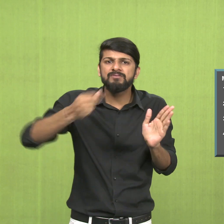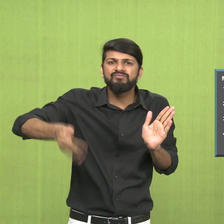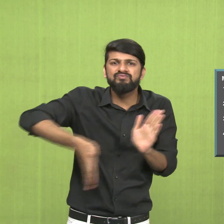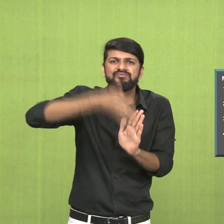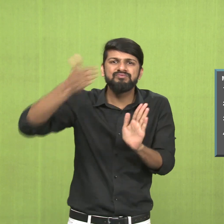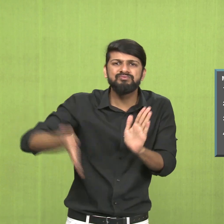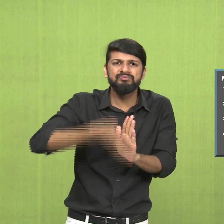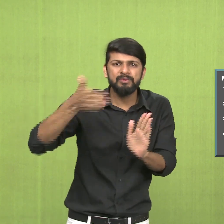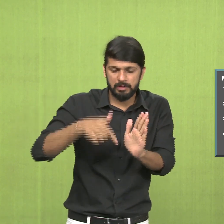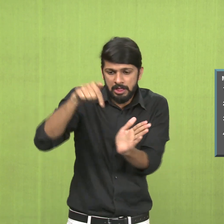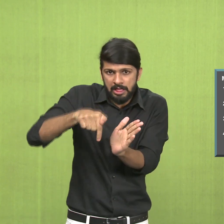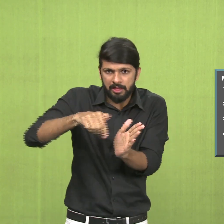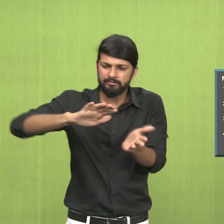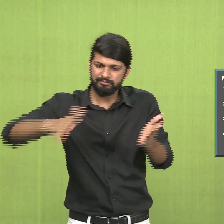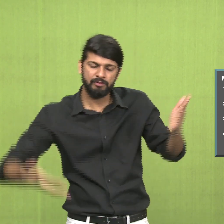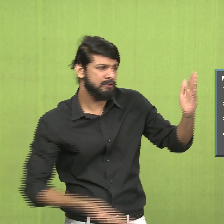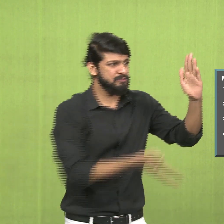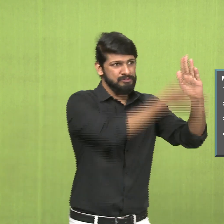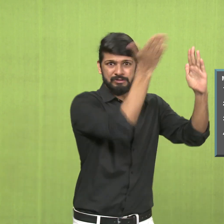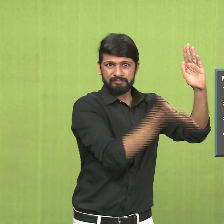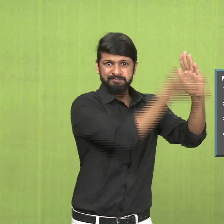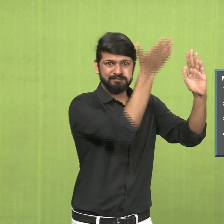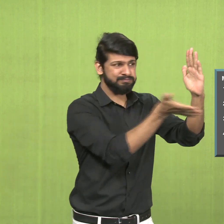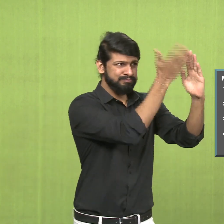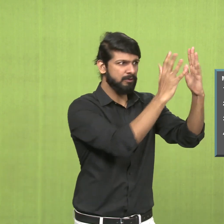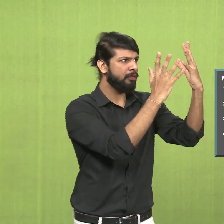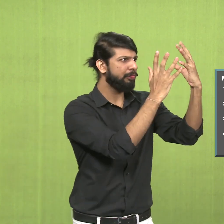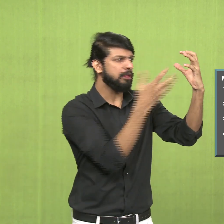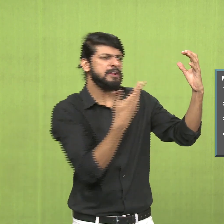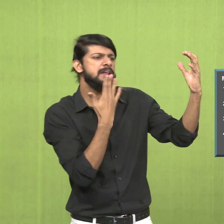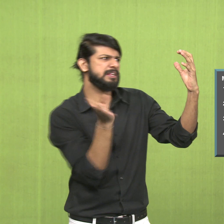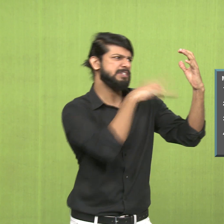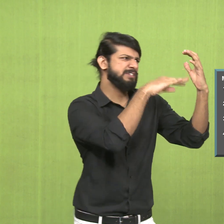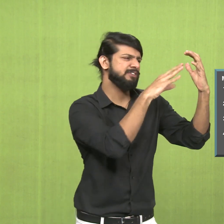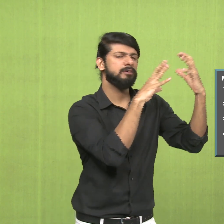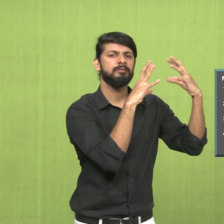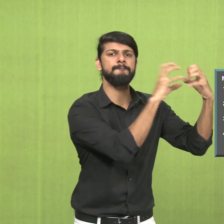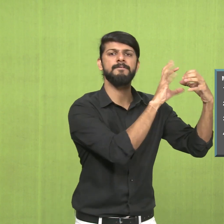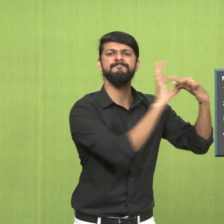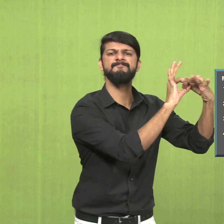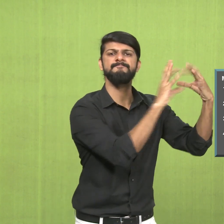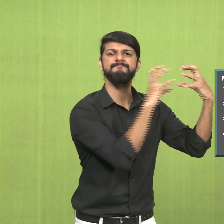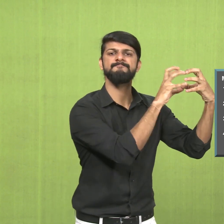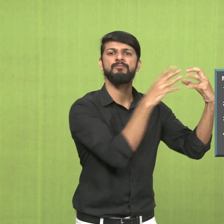You have the fresco technique, where you first put the